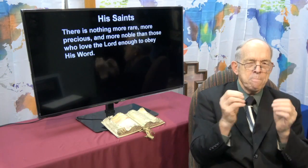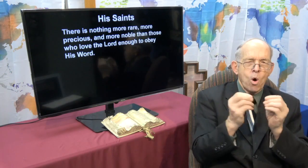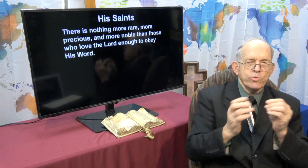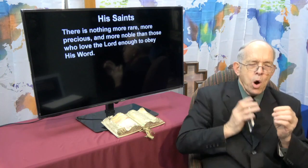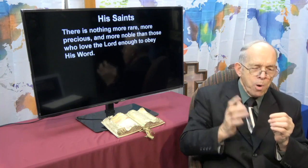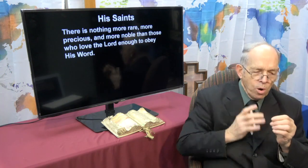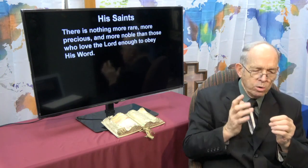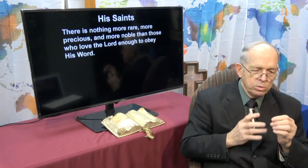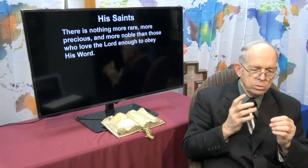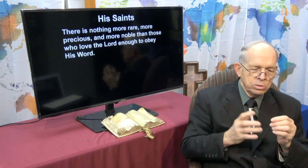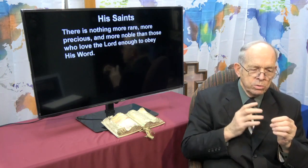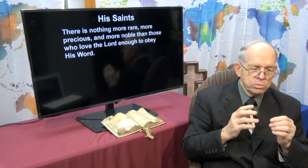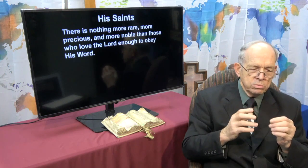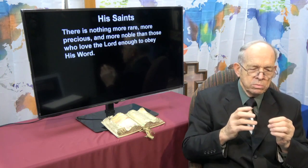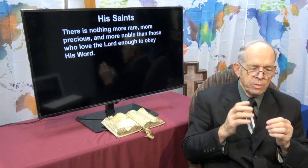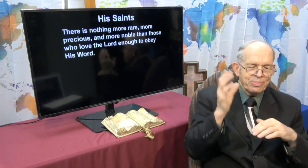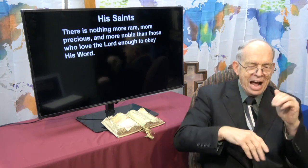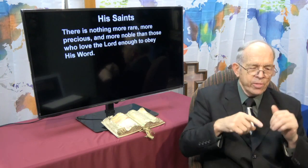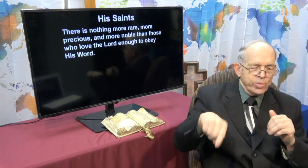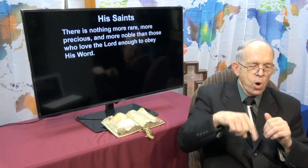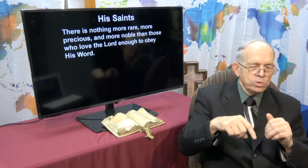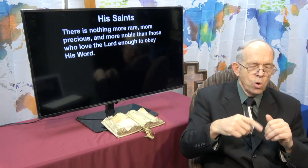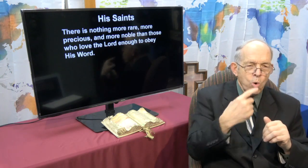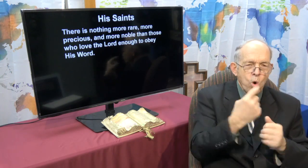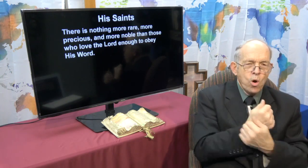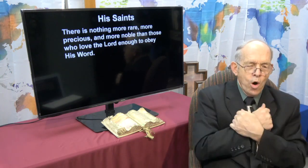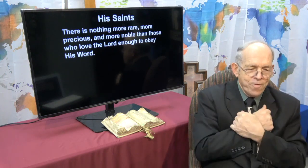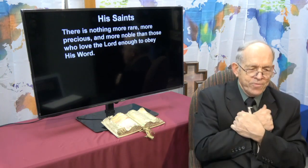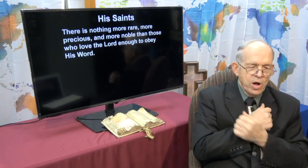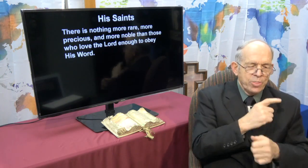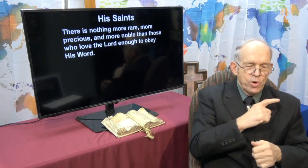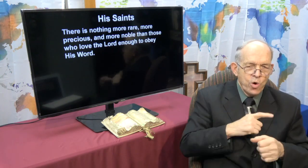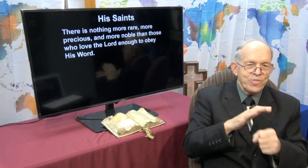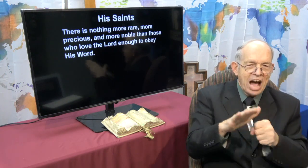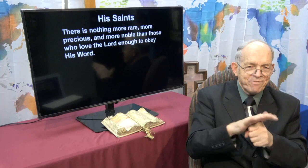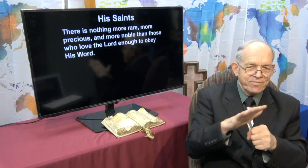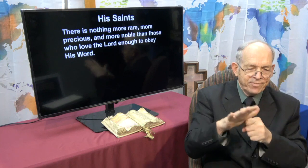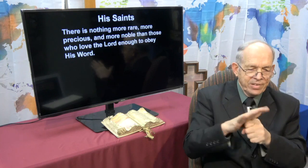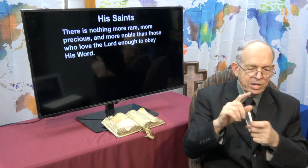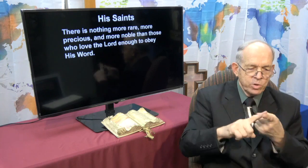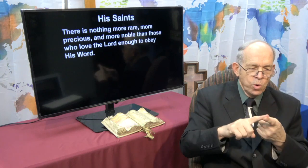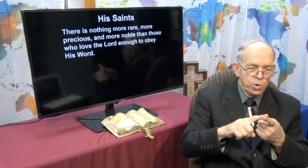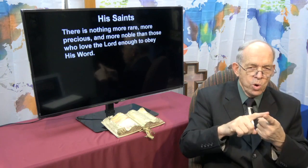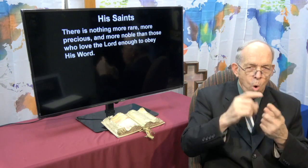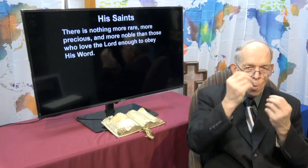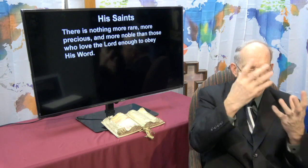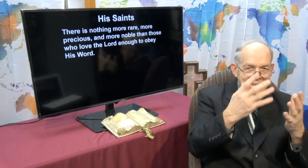more normal than those who love the Lord not to obey